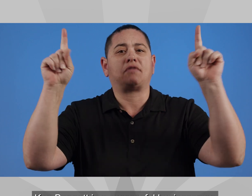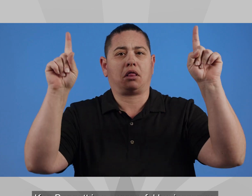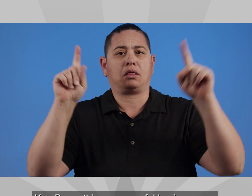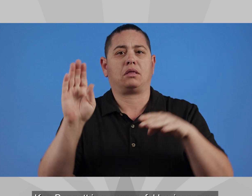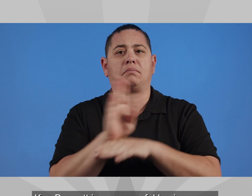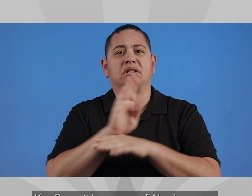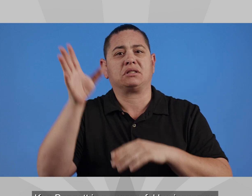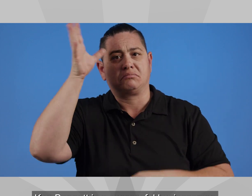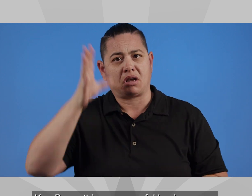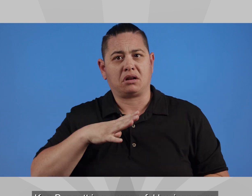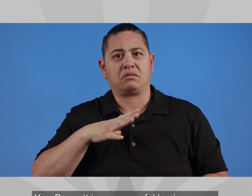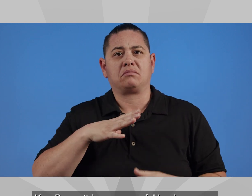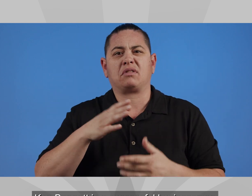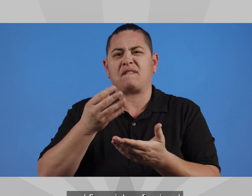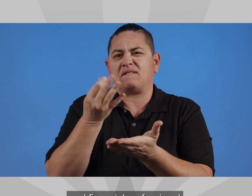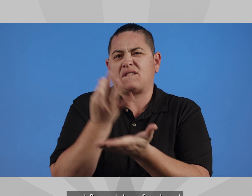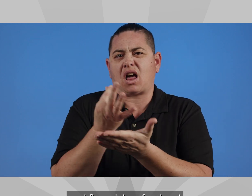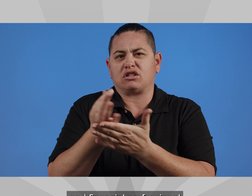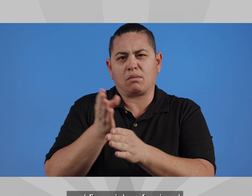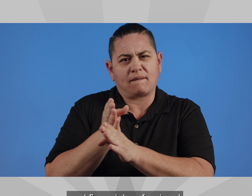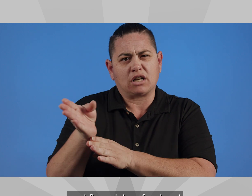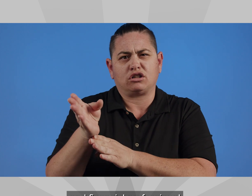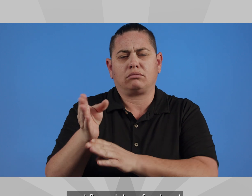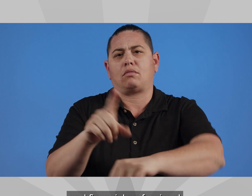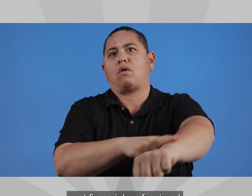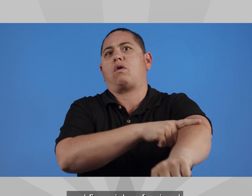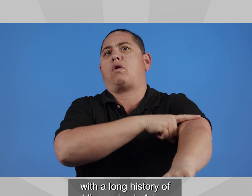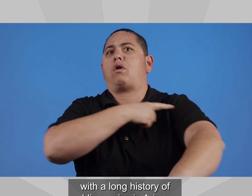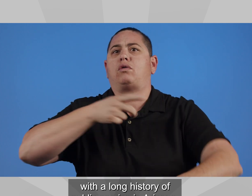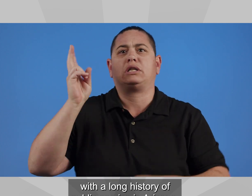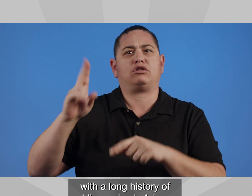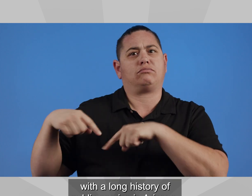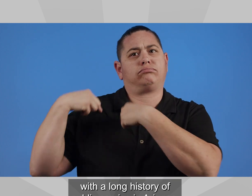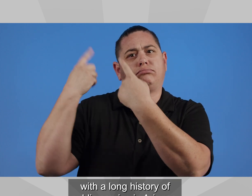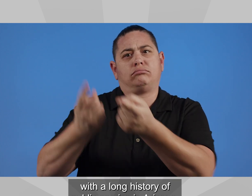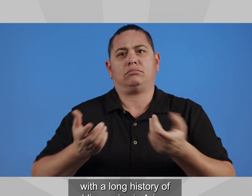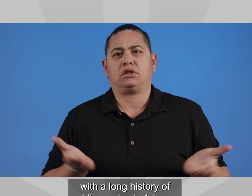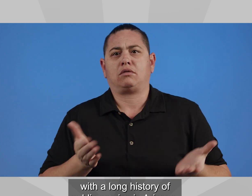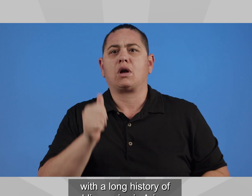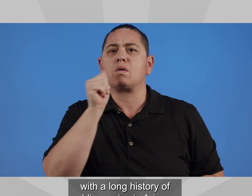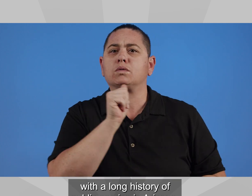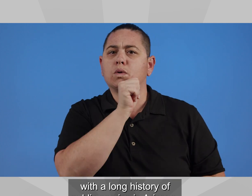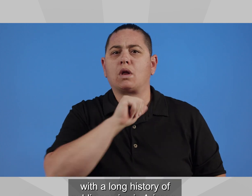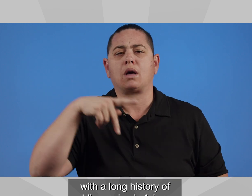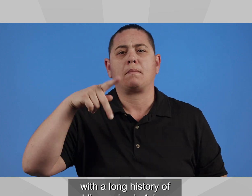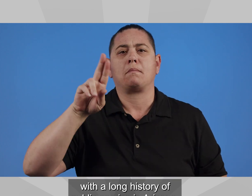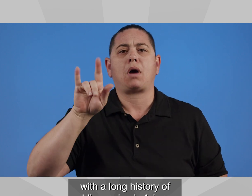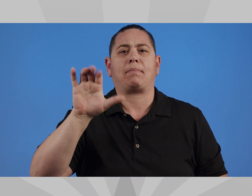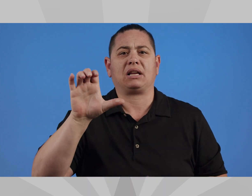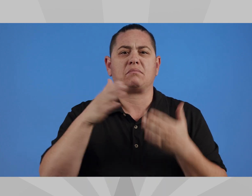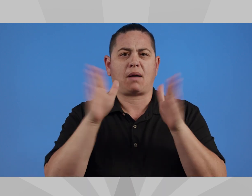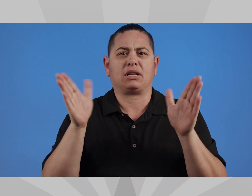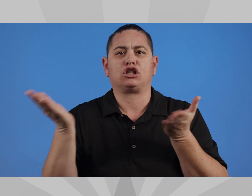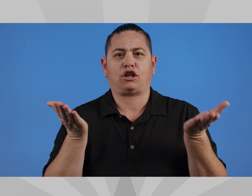Ken Bennett is a successful businessman and financial professional with a long history of public service in Arizona.